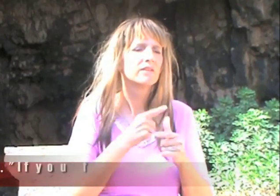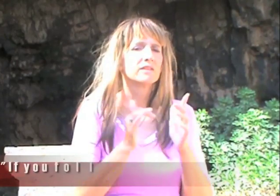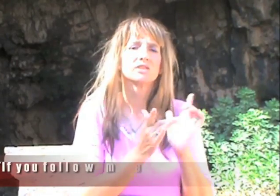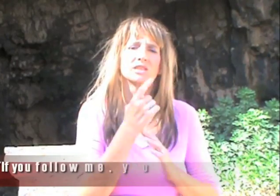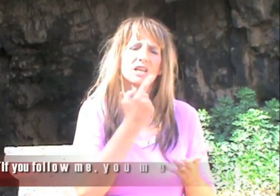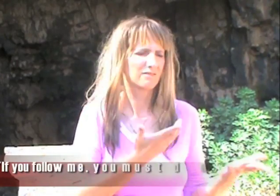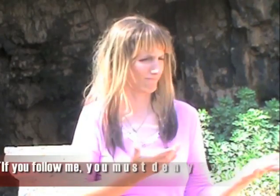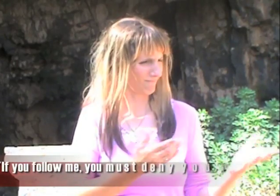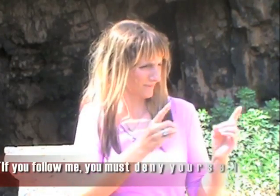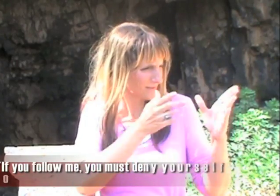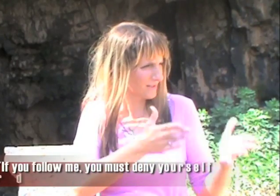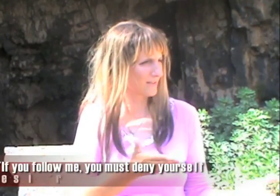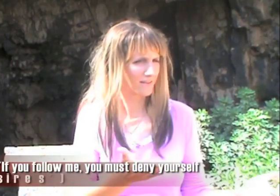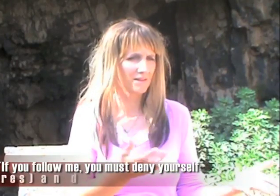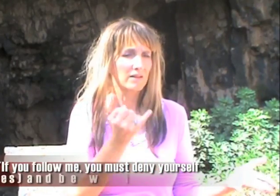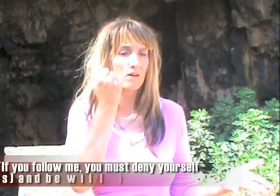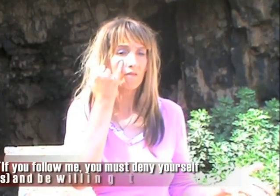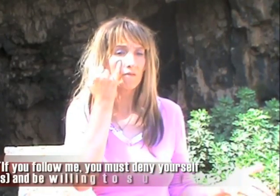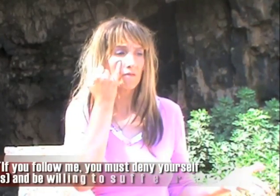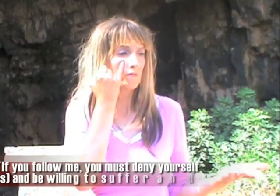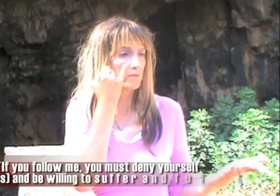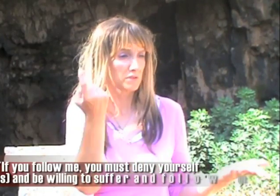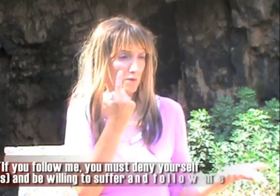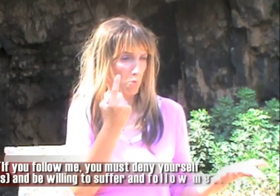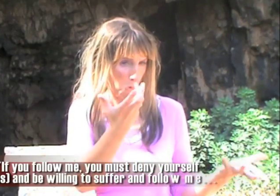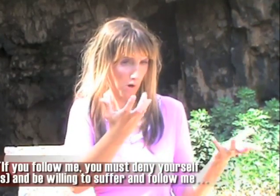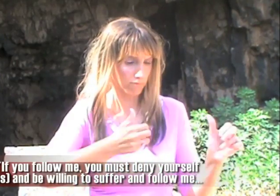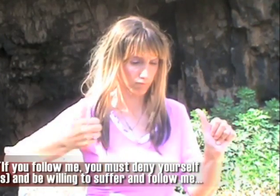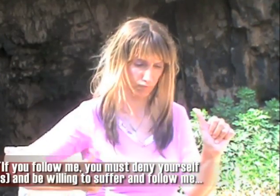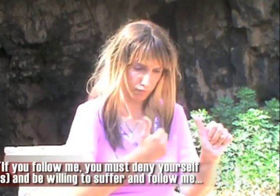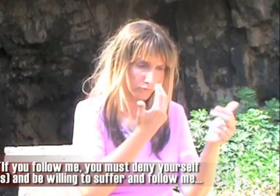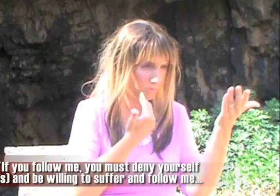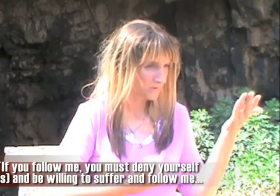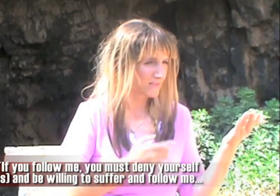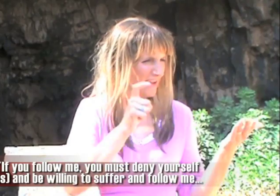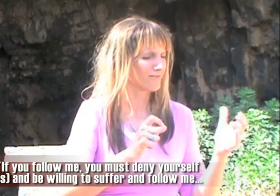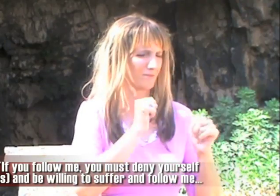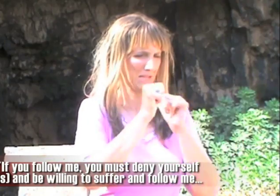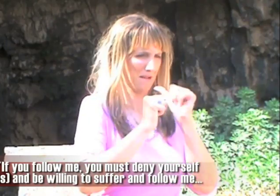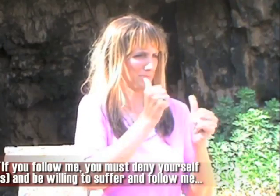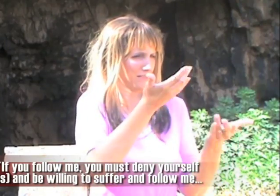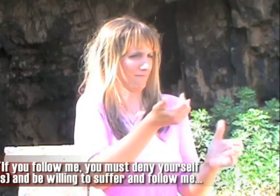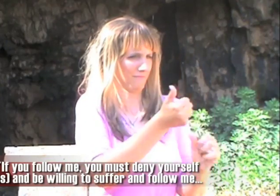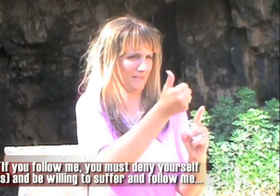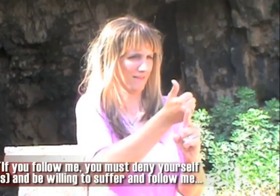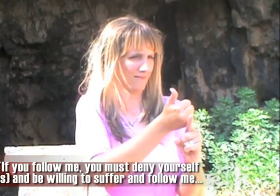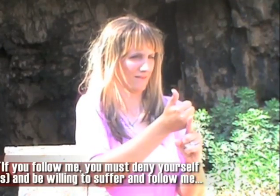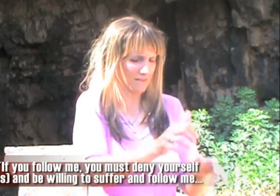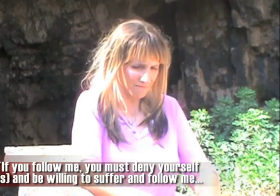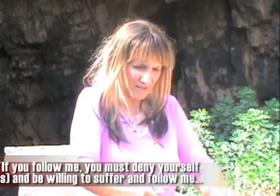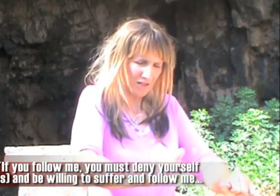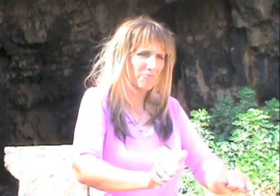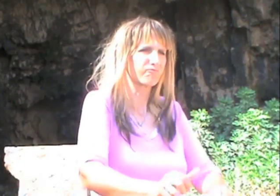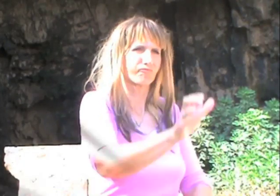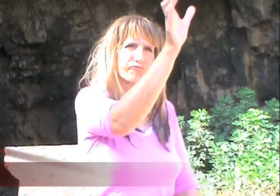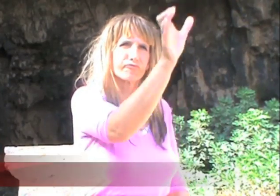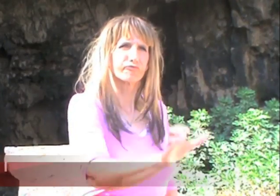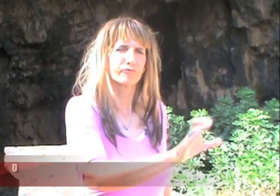concerns." Then Jesus said to his disciples, "Whoever wants to be my disciple must deny themselves